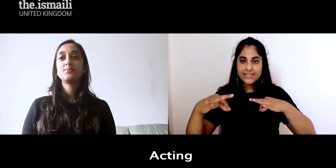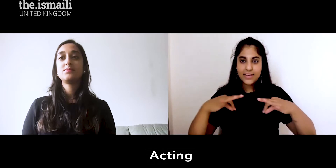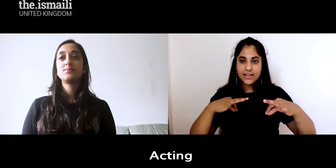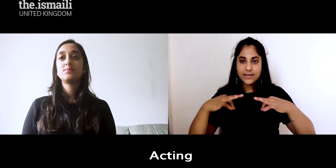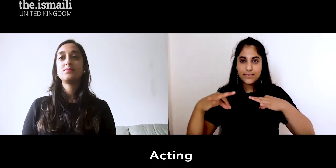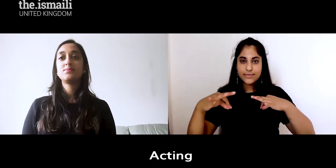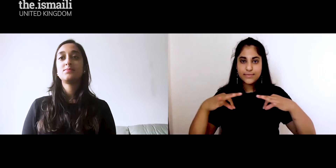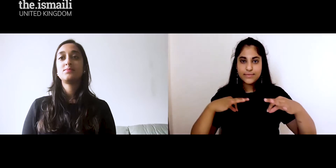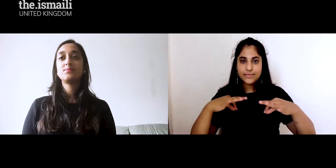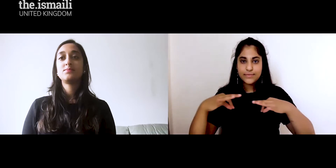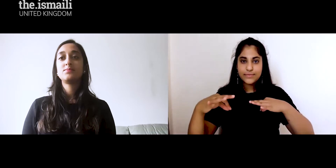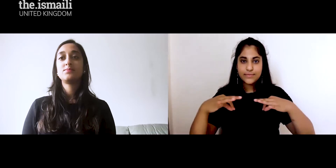Acting.